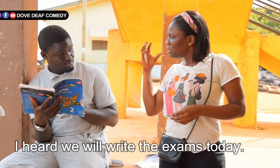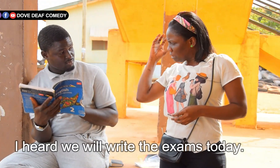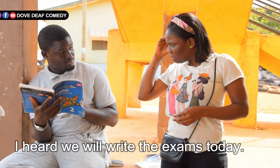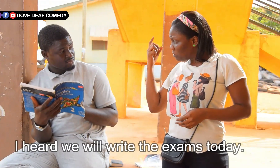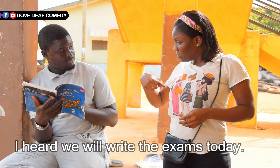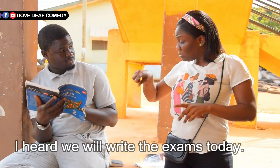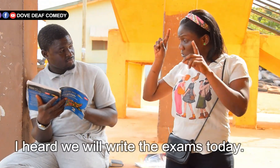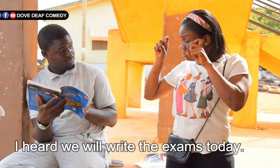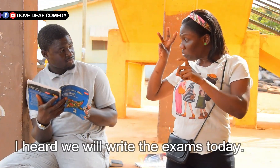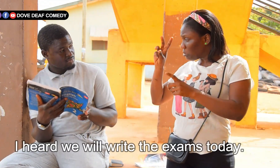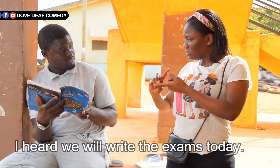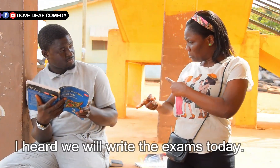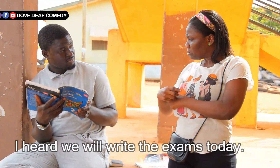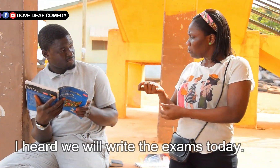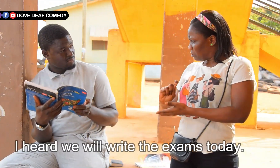I heard we will write the exams today.